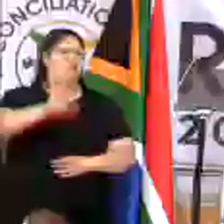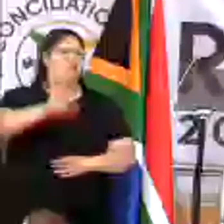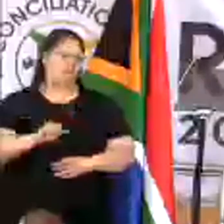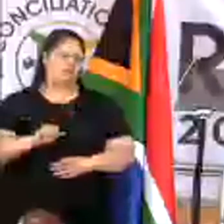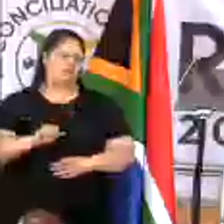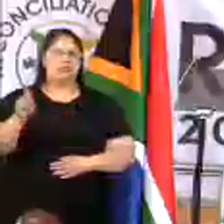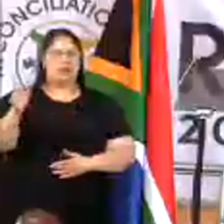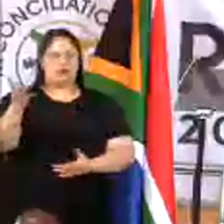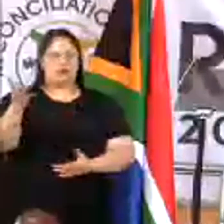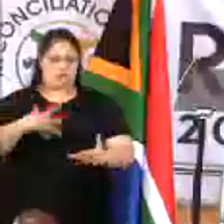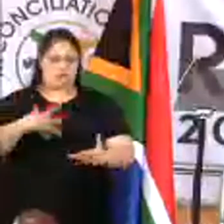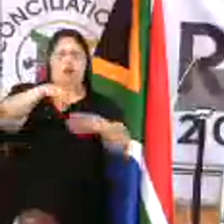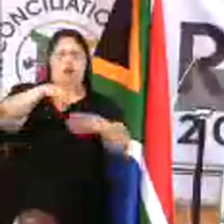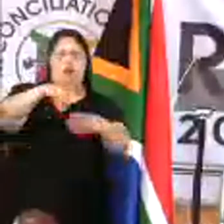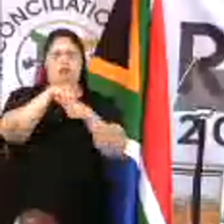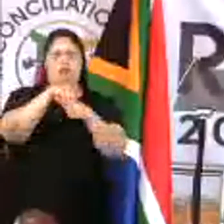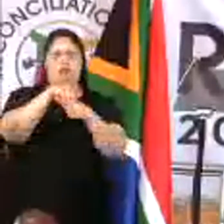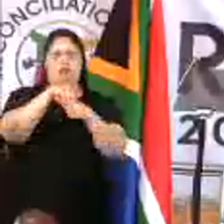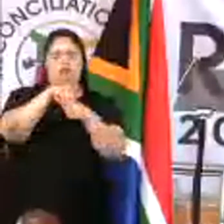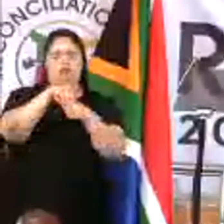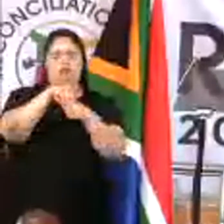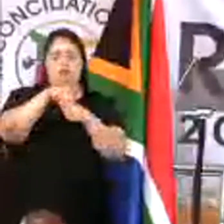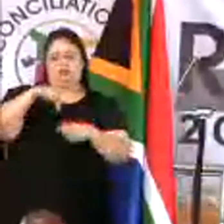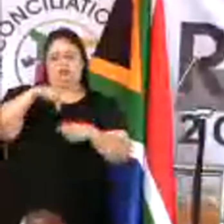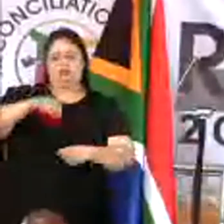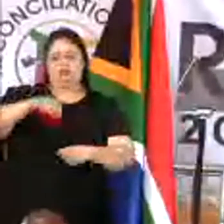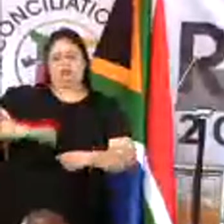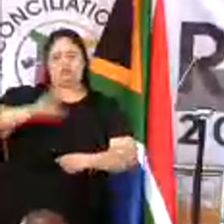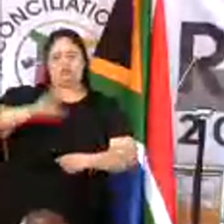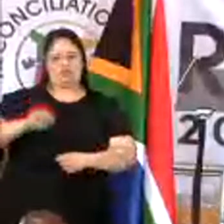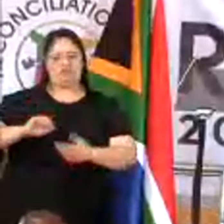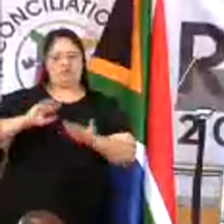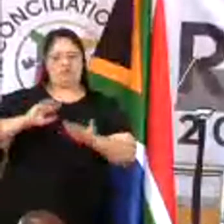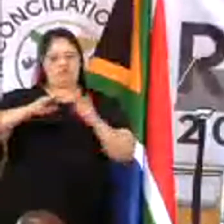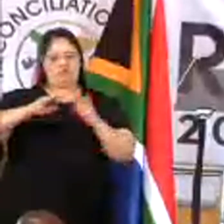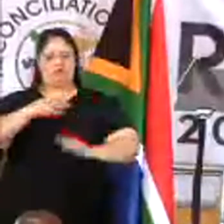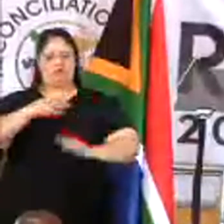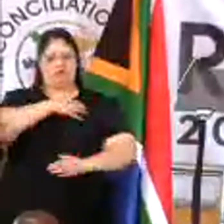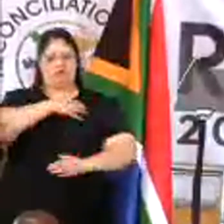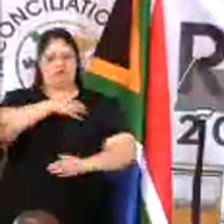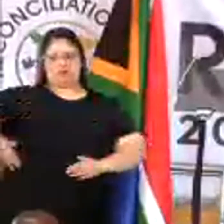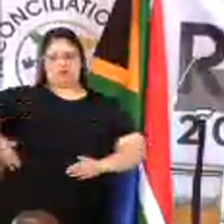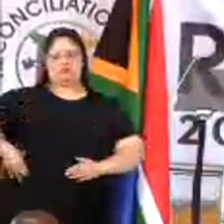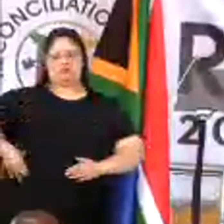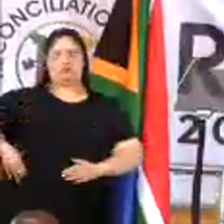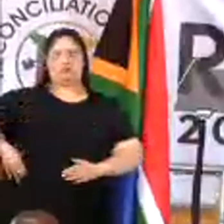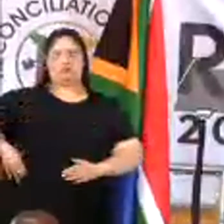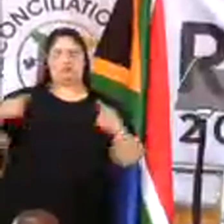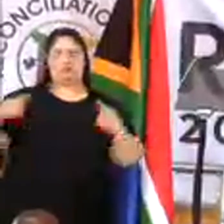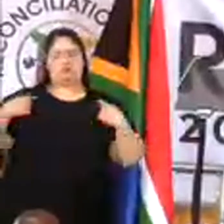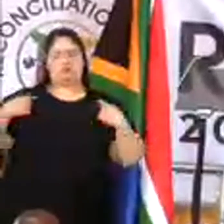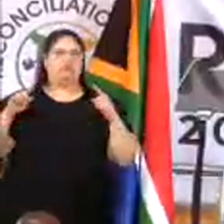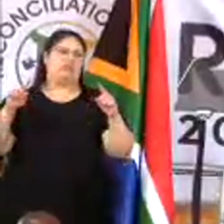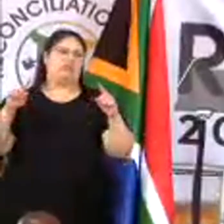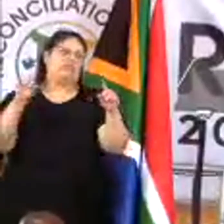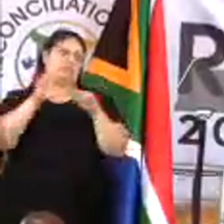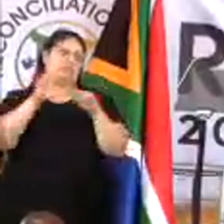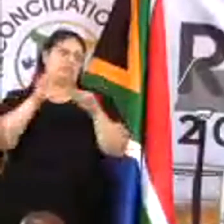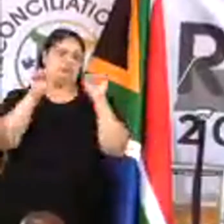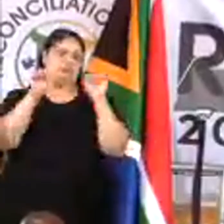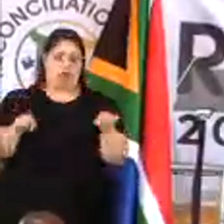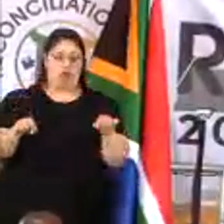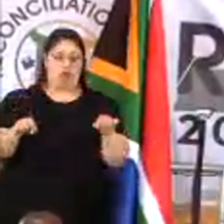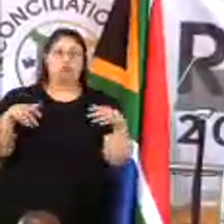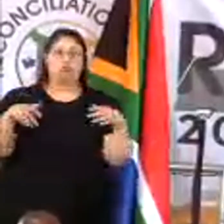to be part of making South Africa's presidency a success. So